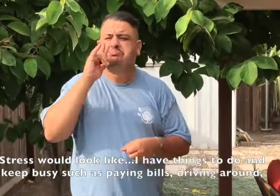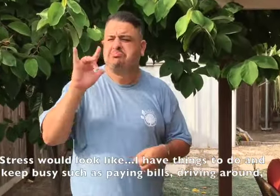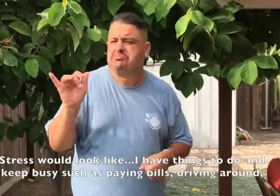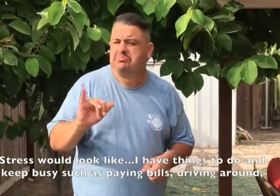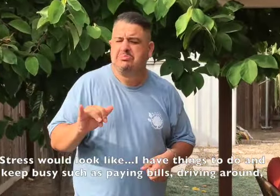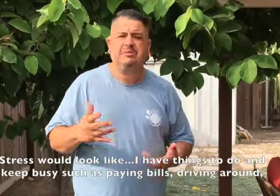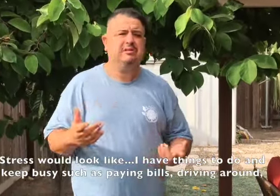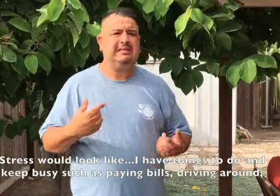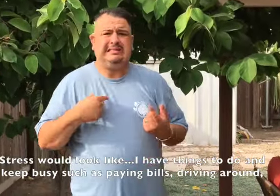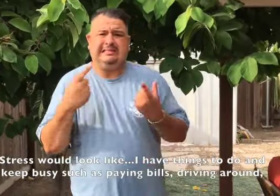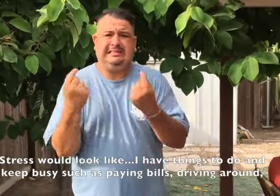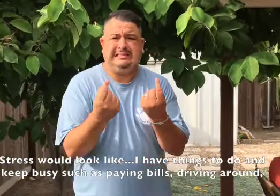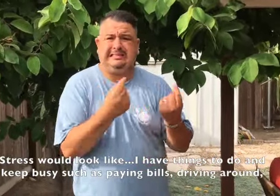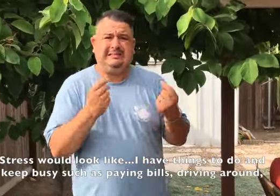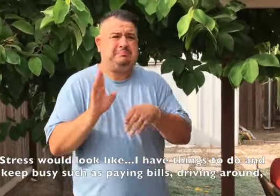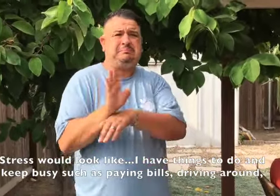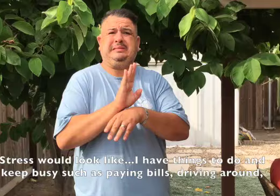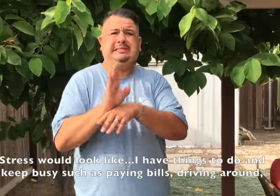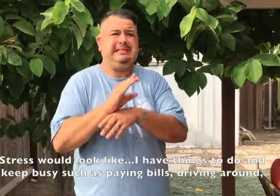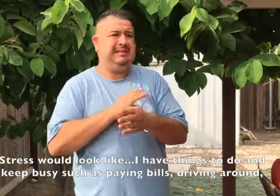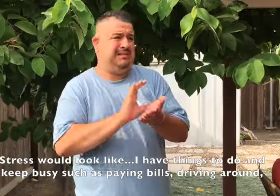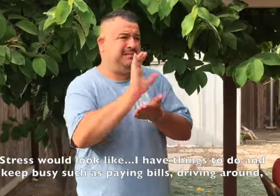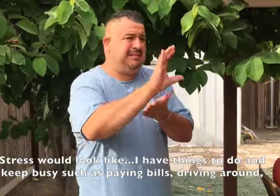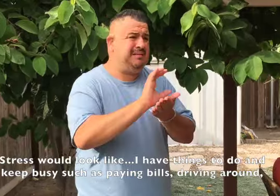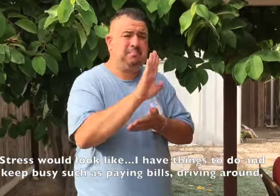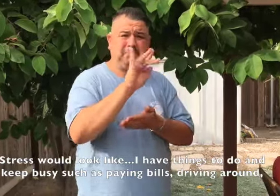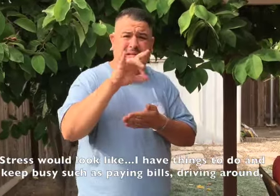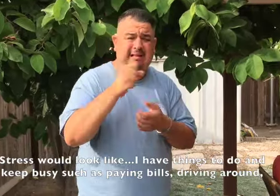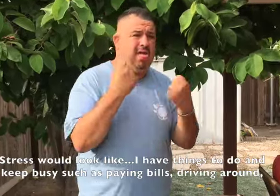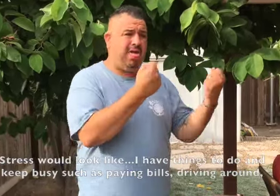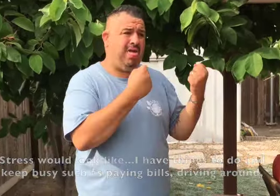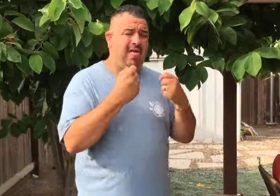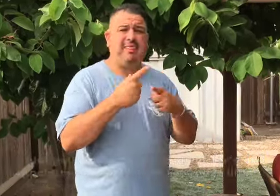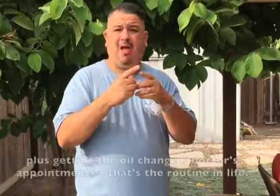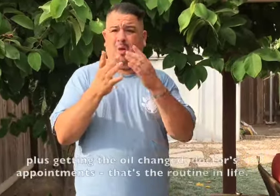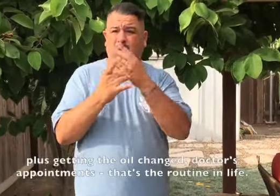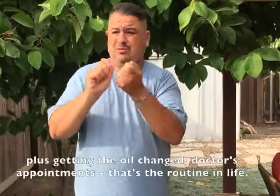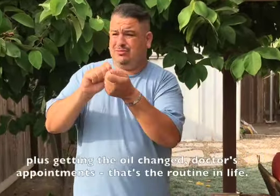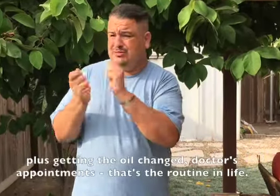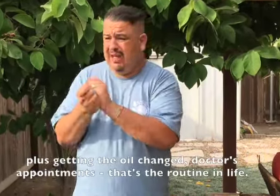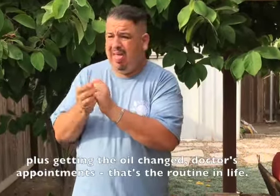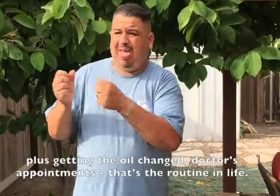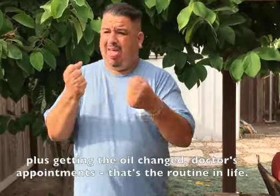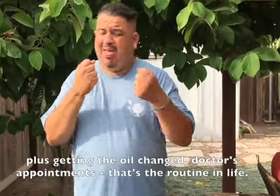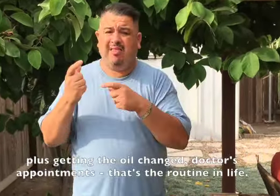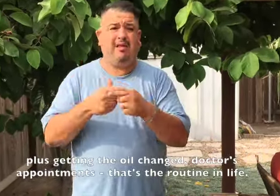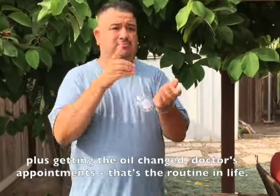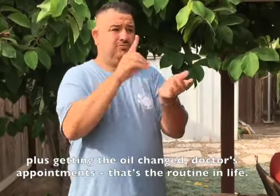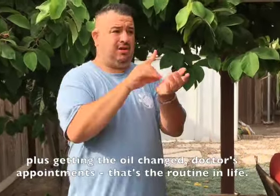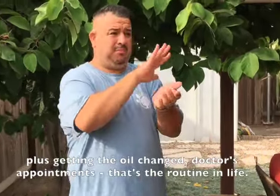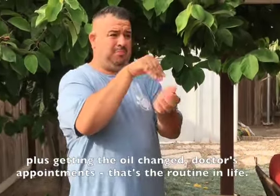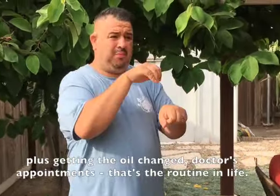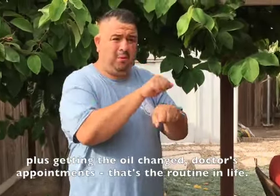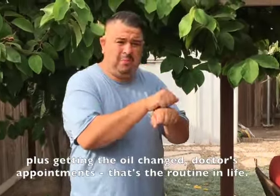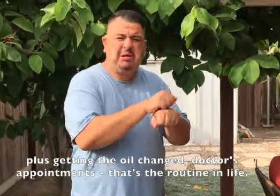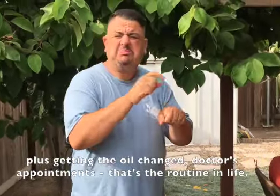Stress would look like having things to do and keeping busy, paying bills, errands, plus getting the oil change,